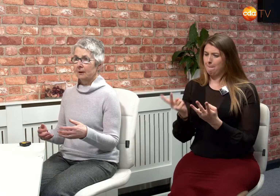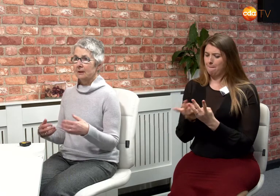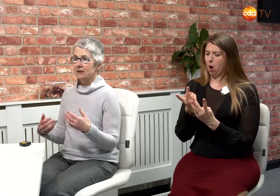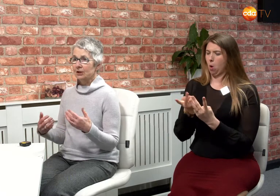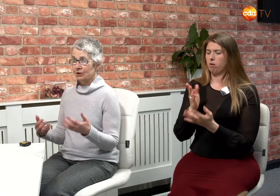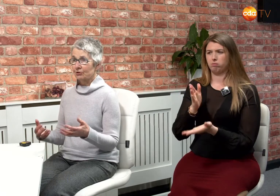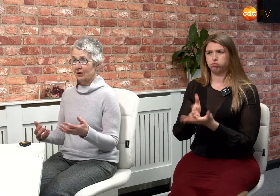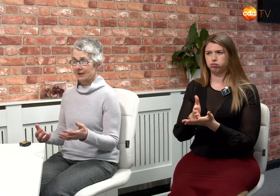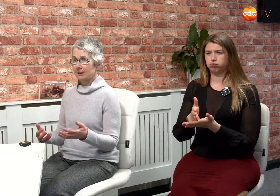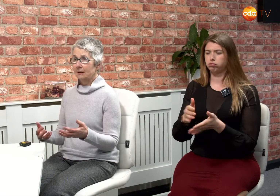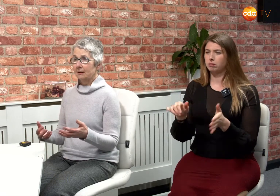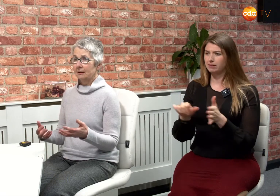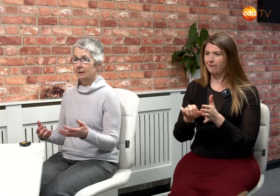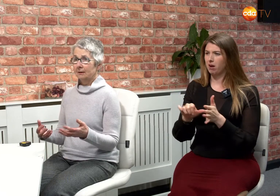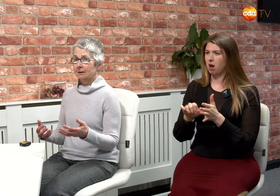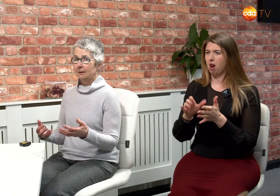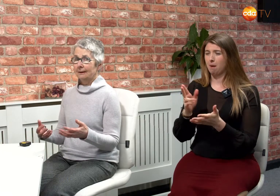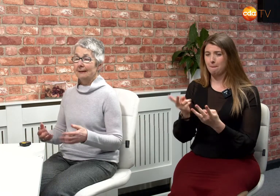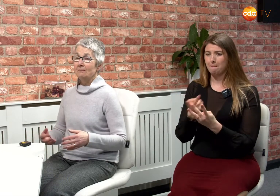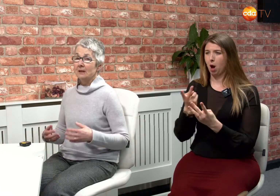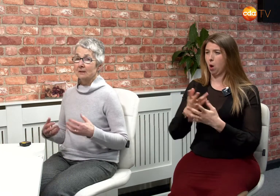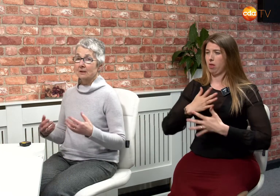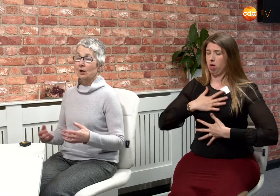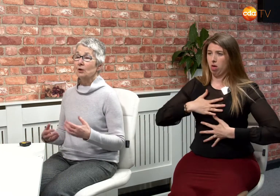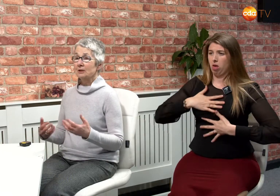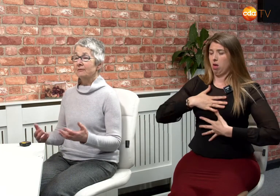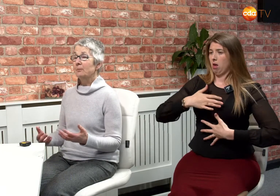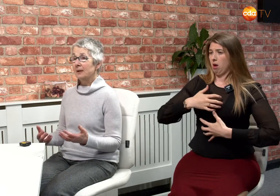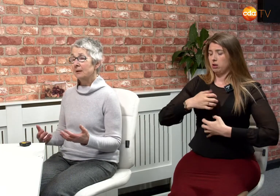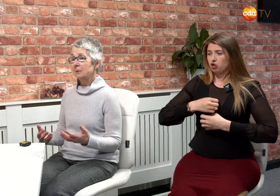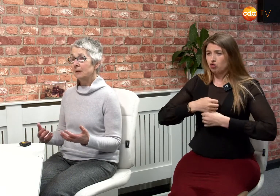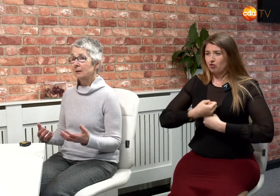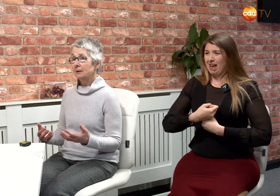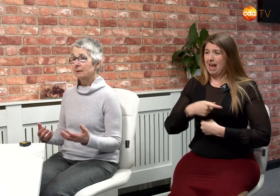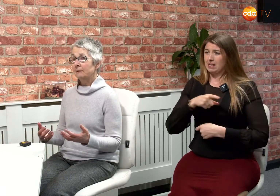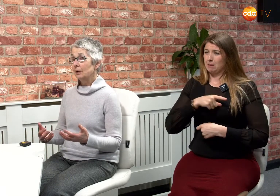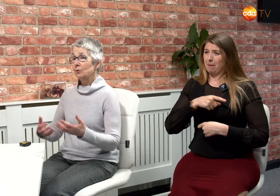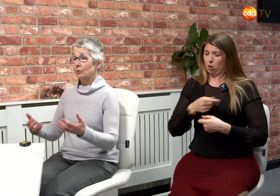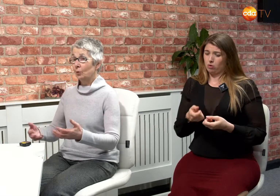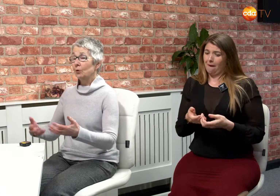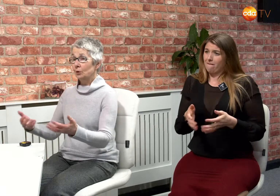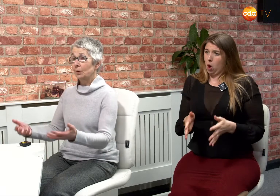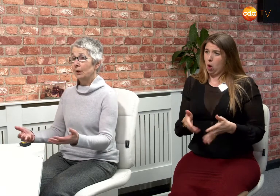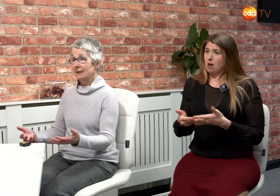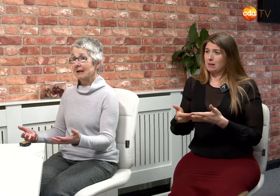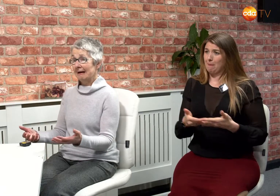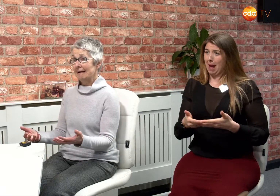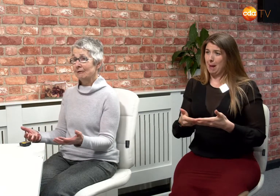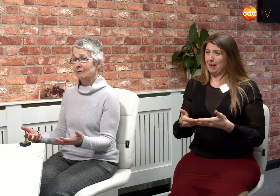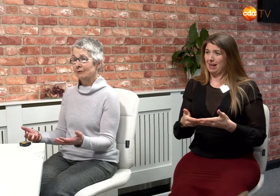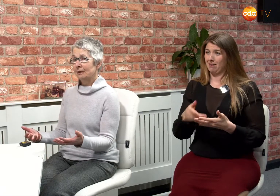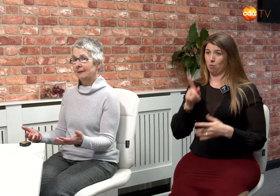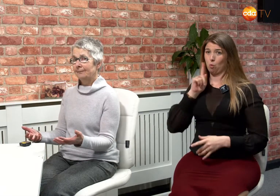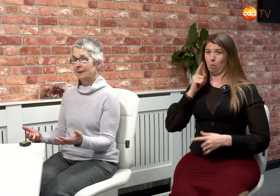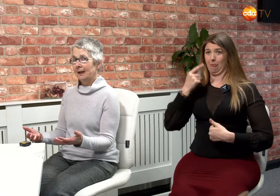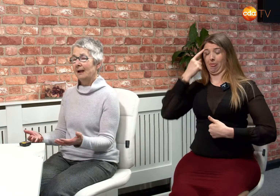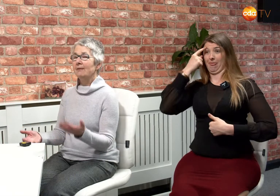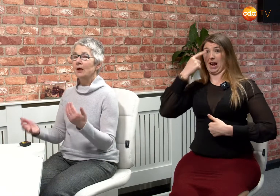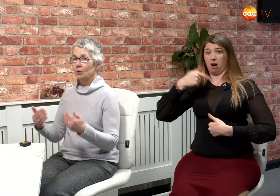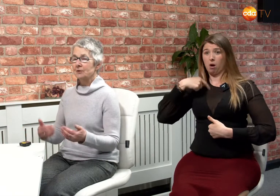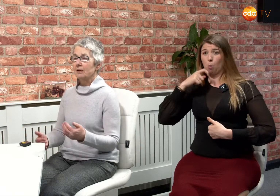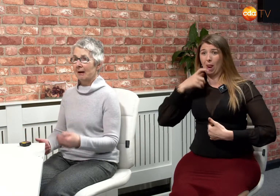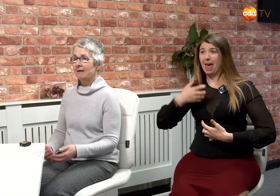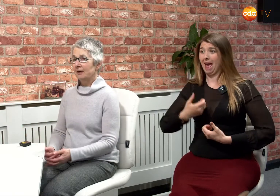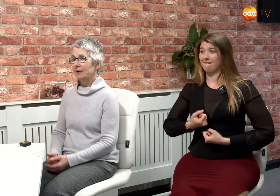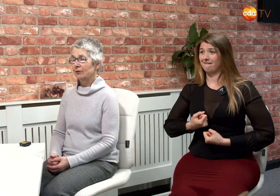difficult, distressing. It means the loss of a baby that you thought you were going to have,